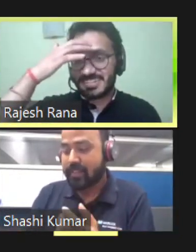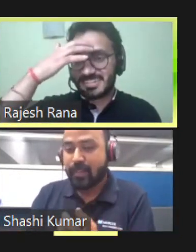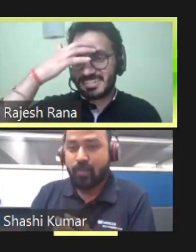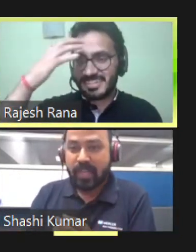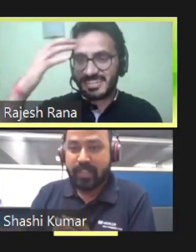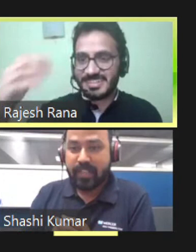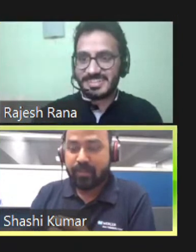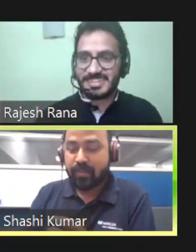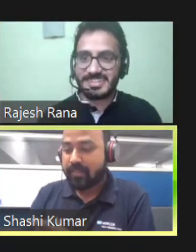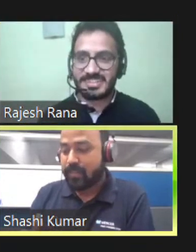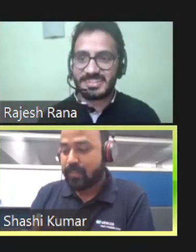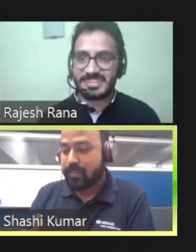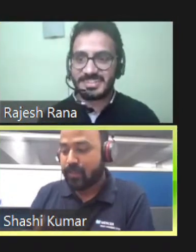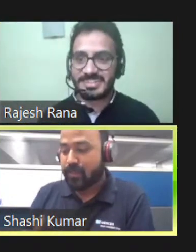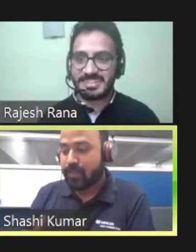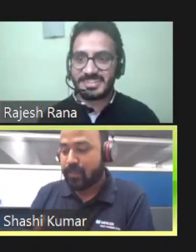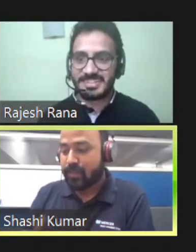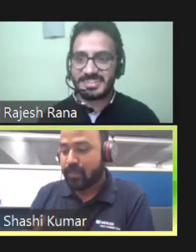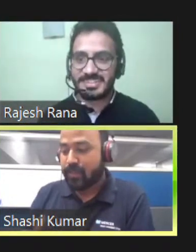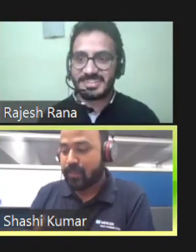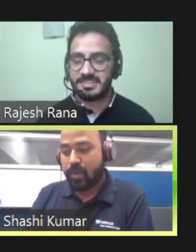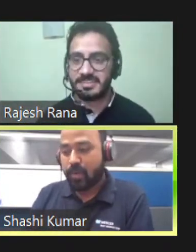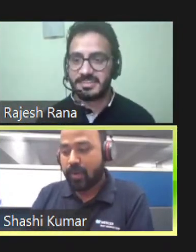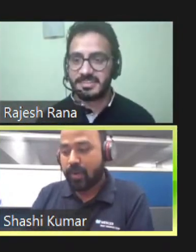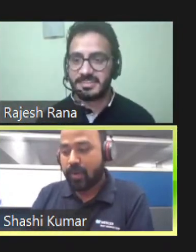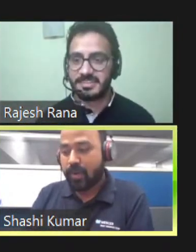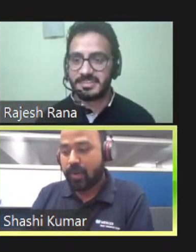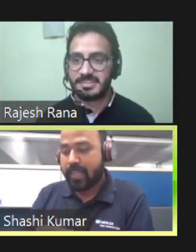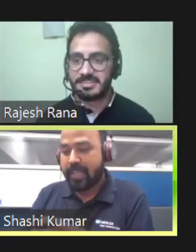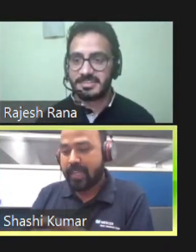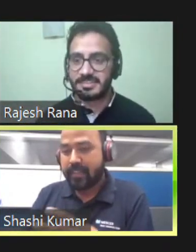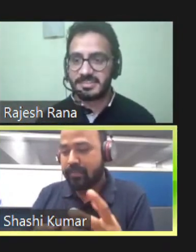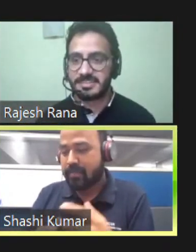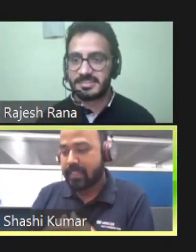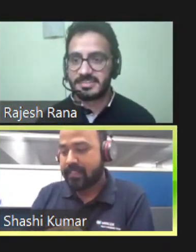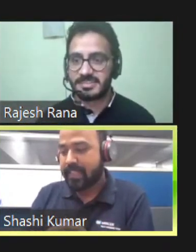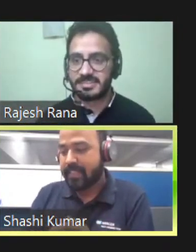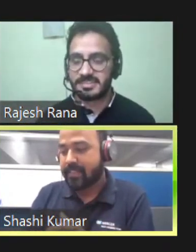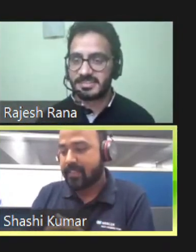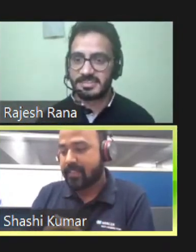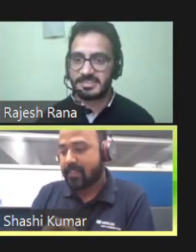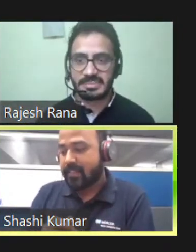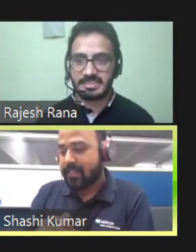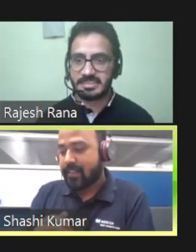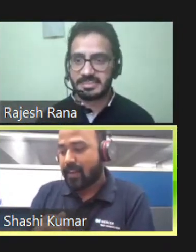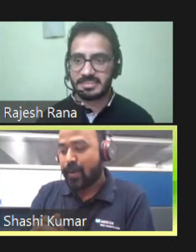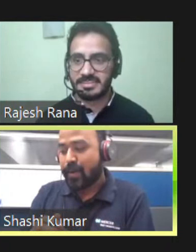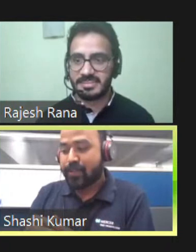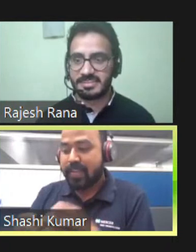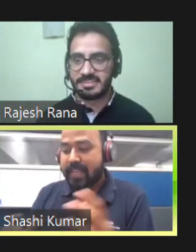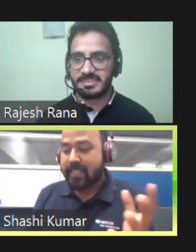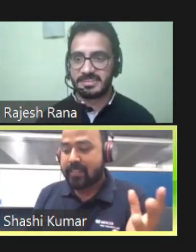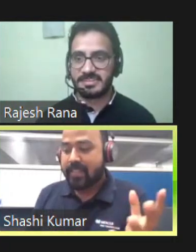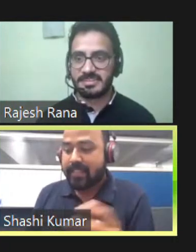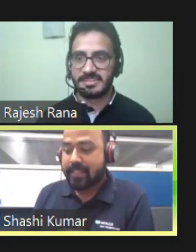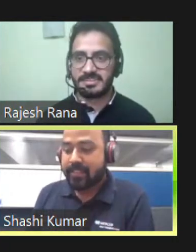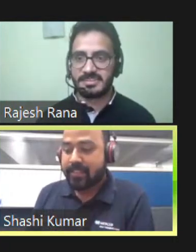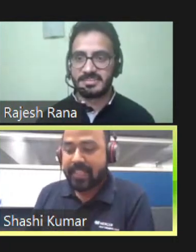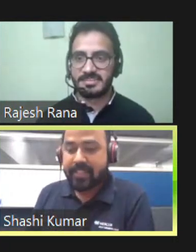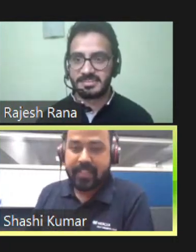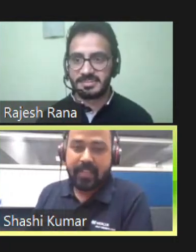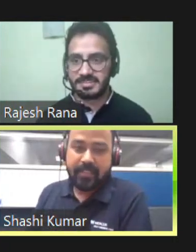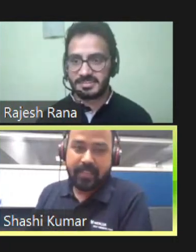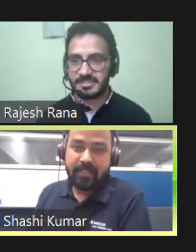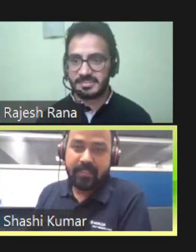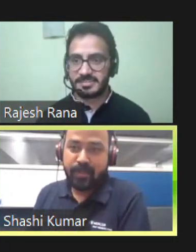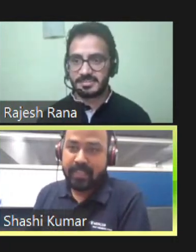good. Wonderful. So, okay, you have just mentioned it. Yes. Okay, so very excited. Shristiran.